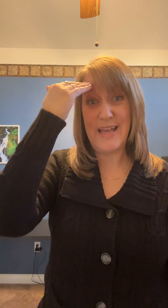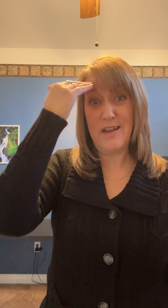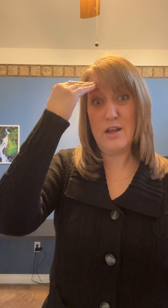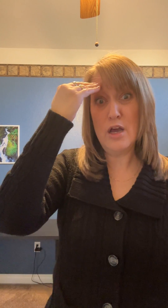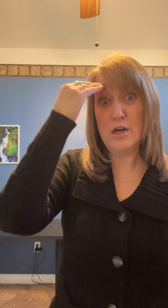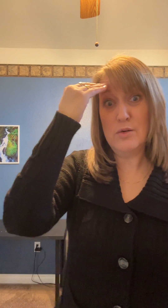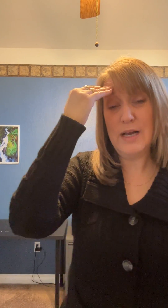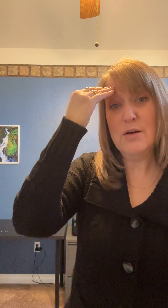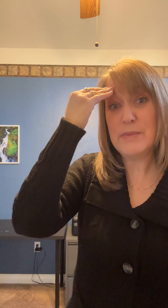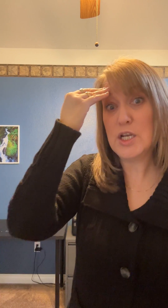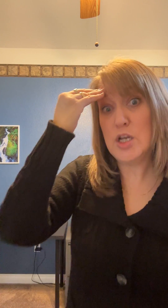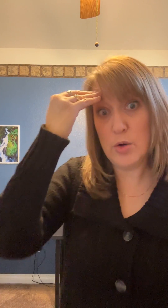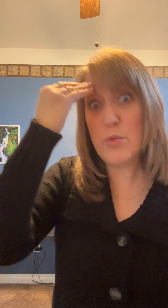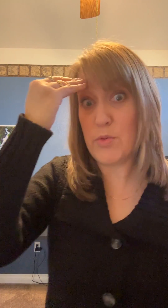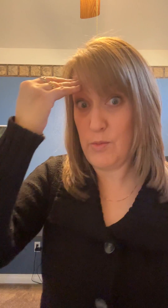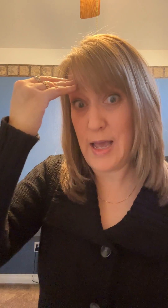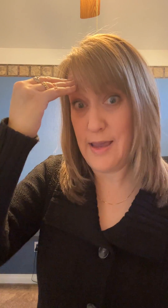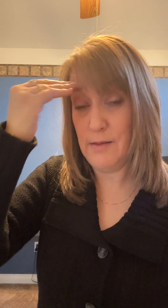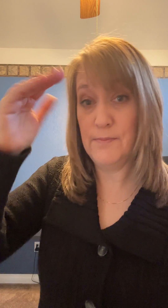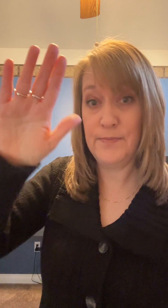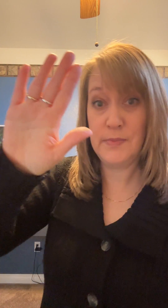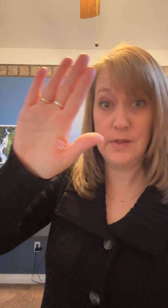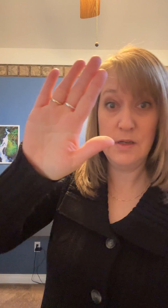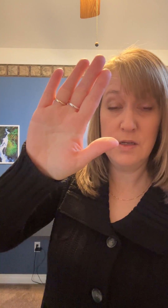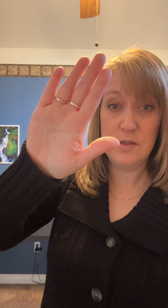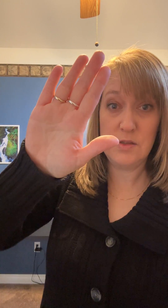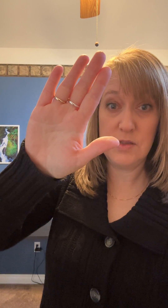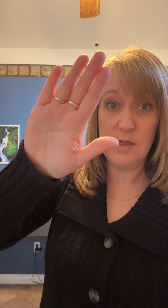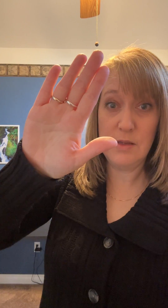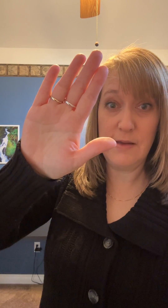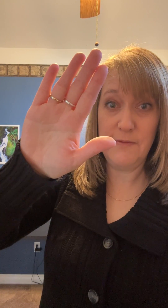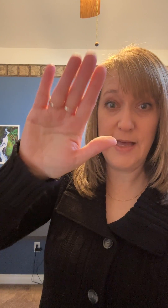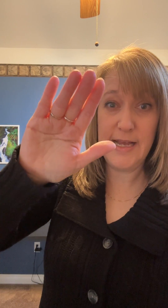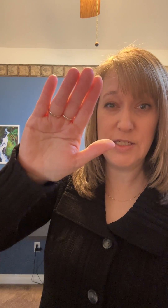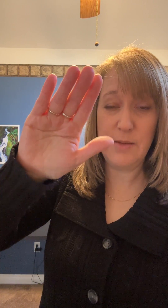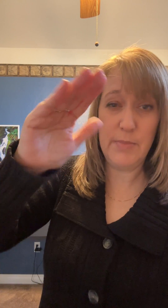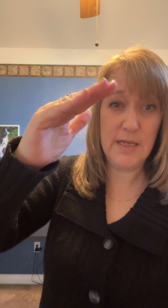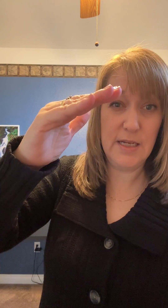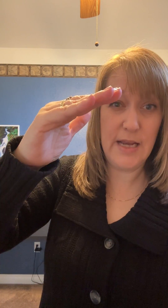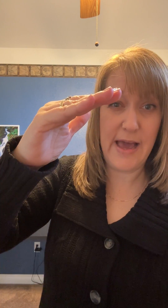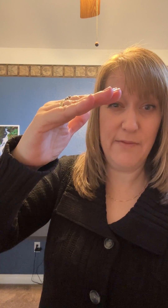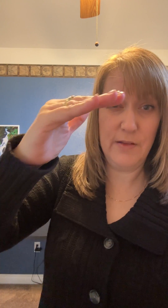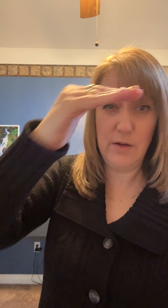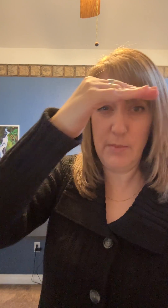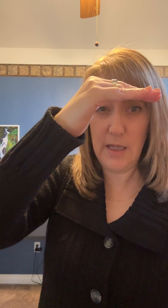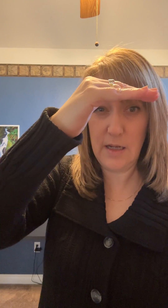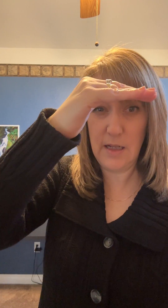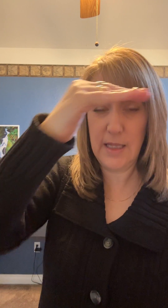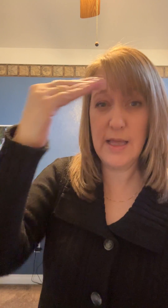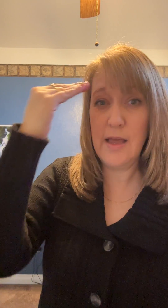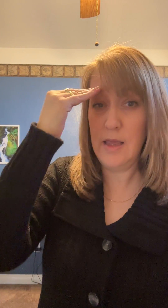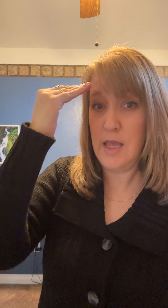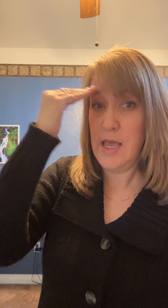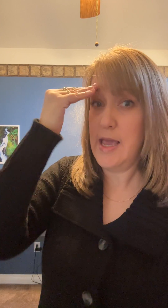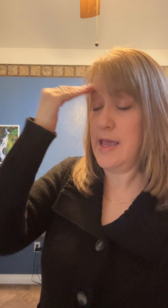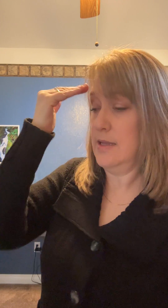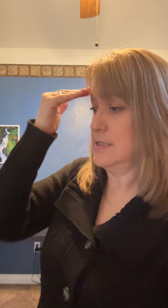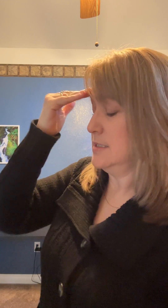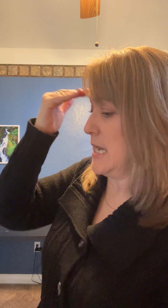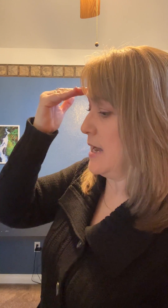sign know. Help me know the way. So start with that flat hand shape, bend it in half a little bit, kind of like that, and tap